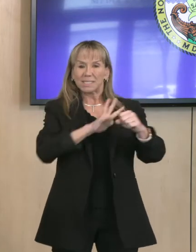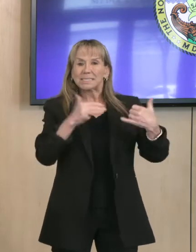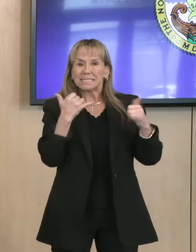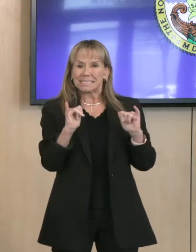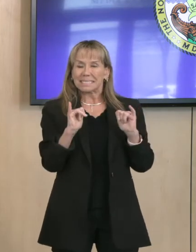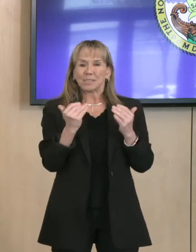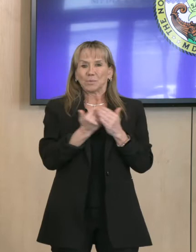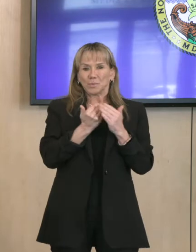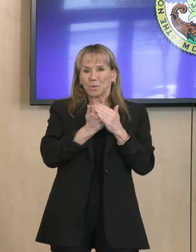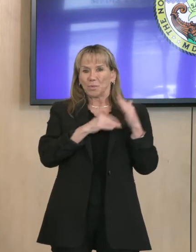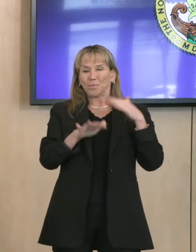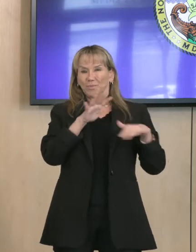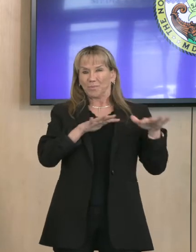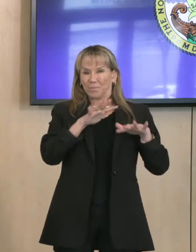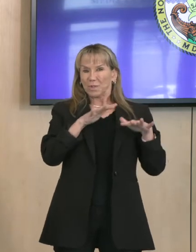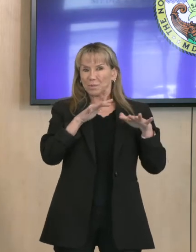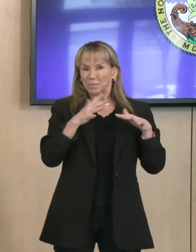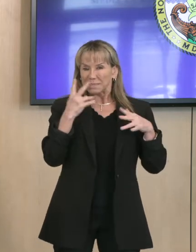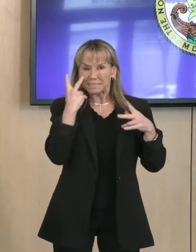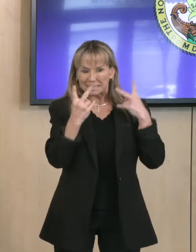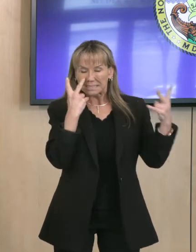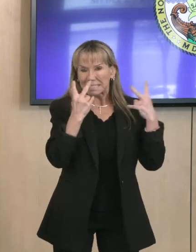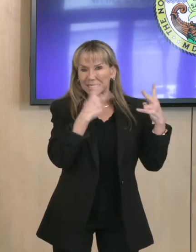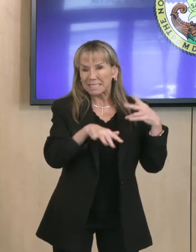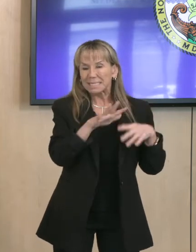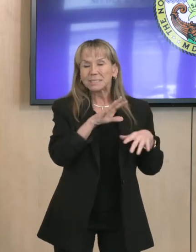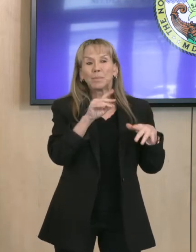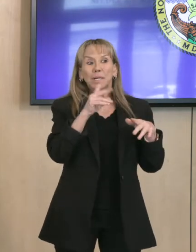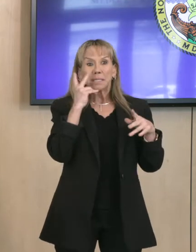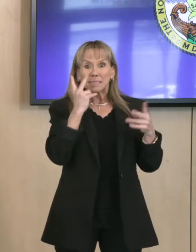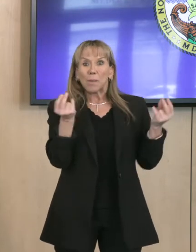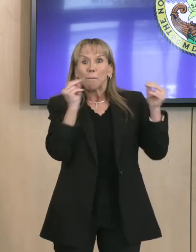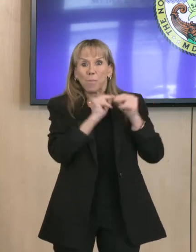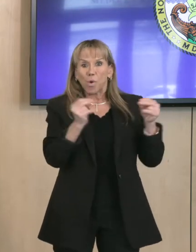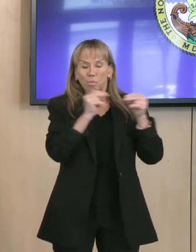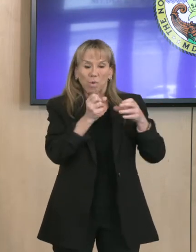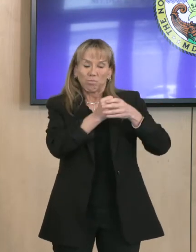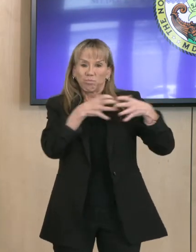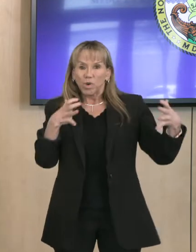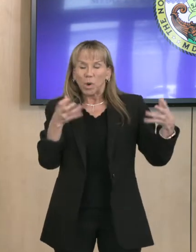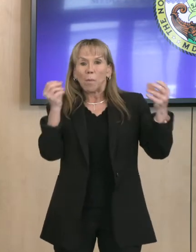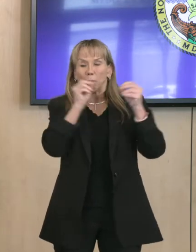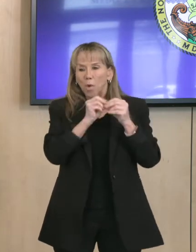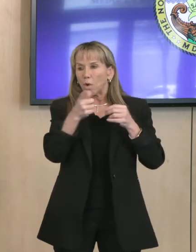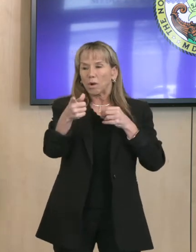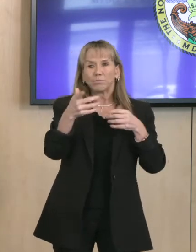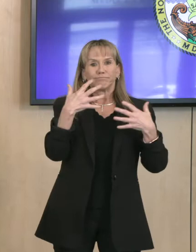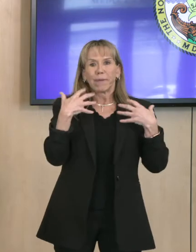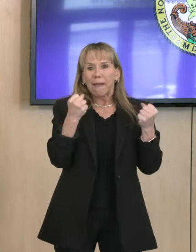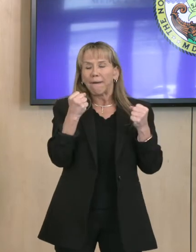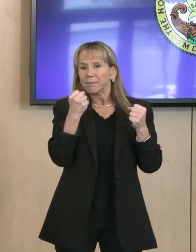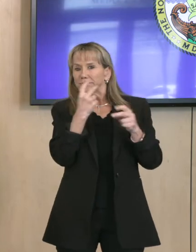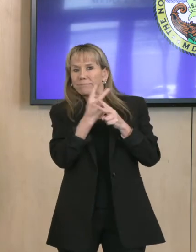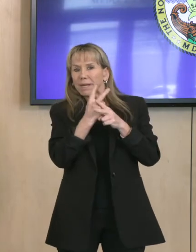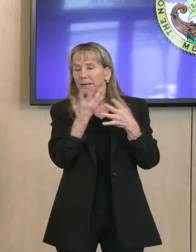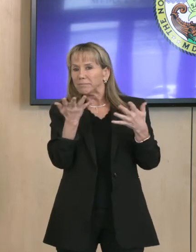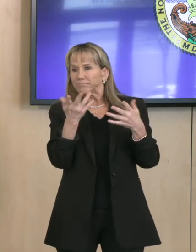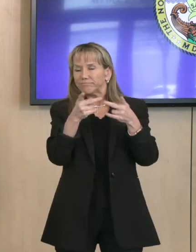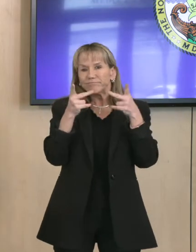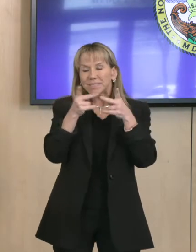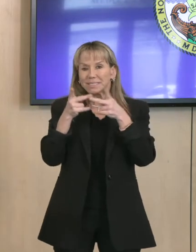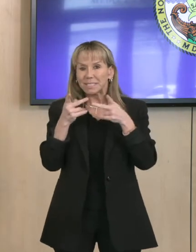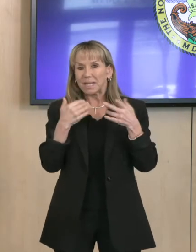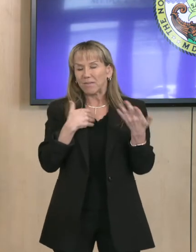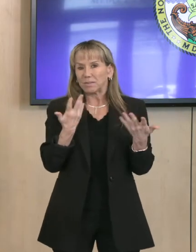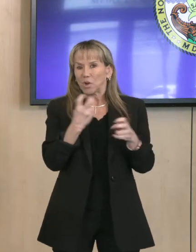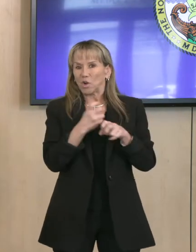best for the period when we begin to see greater spikes and greater taxing on our healthcare system. During this time at the county, things that